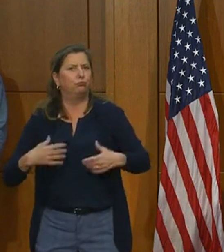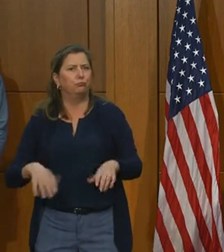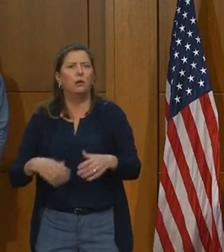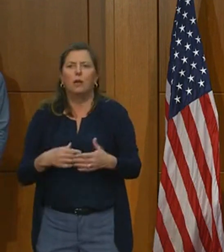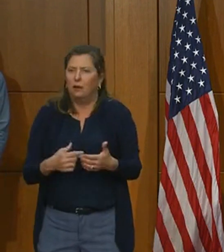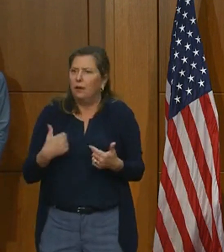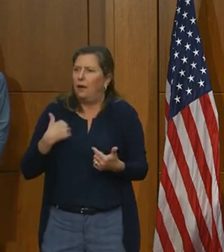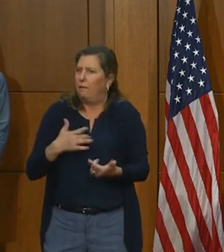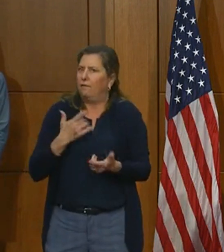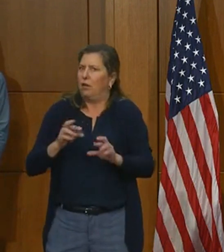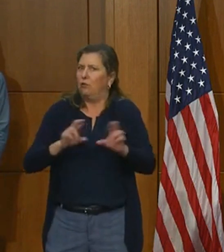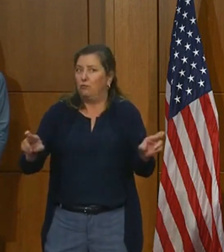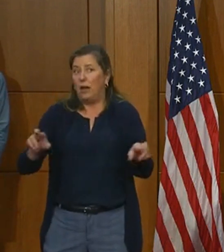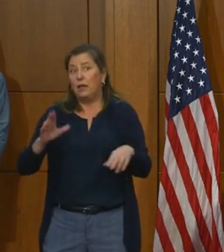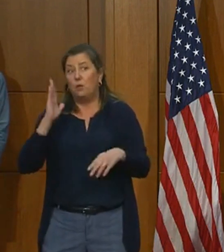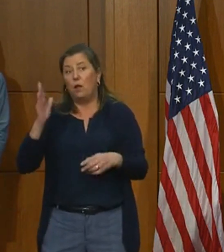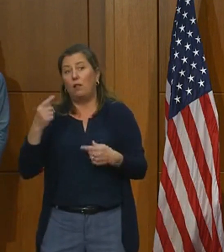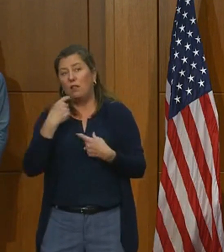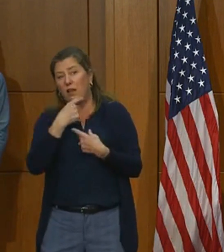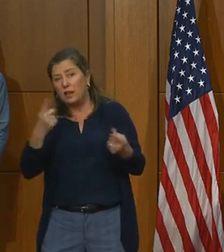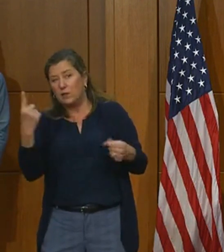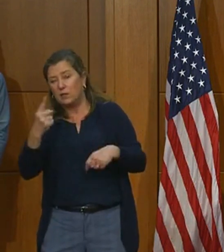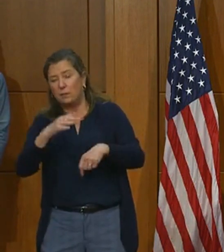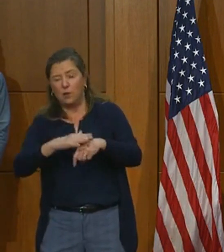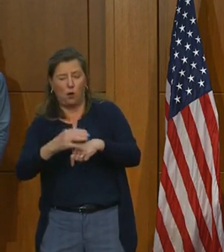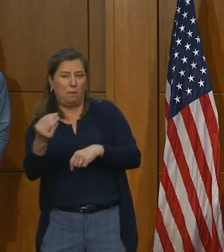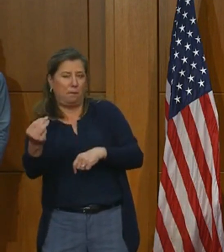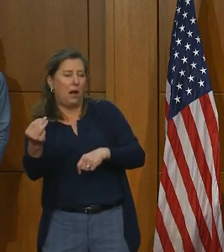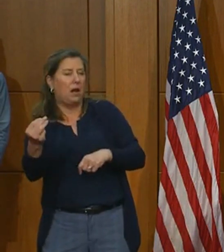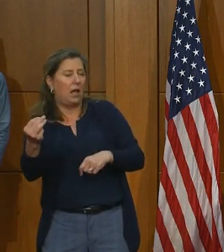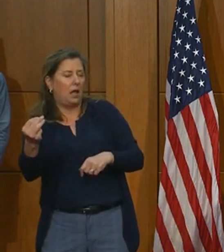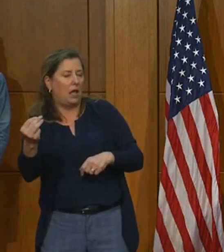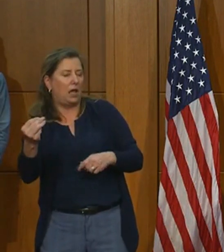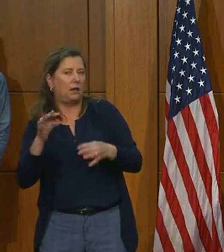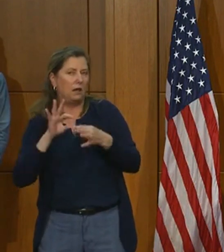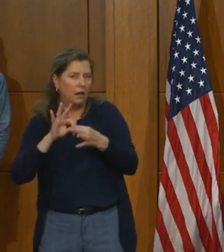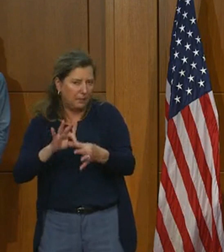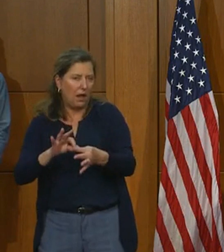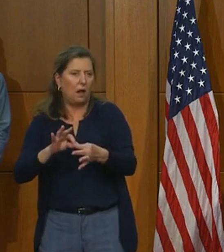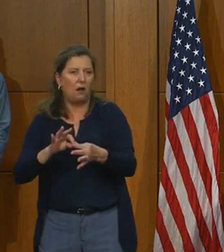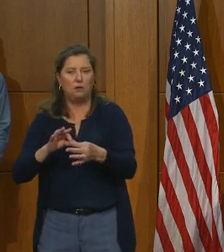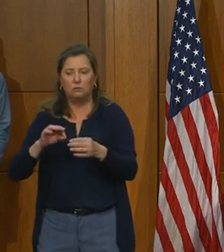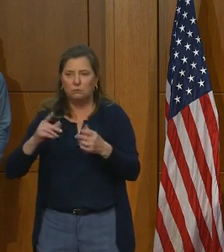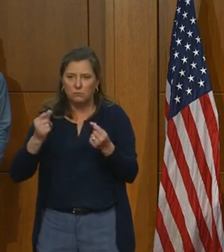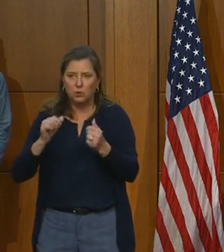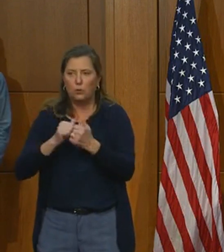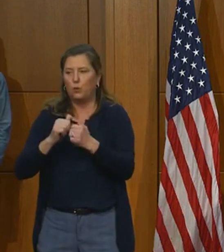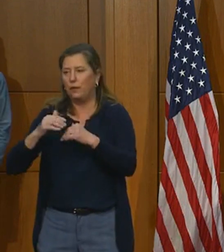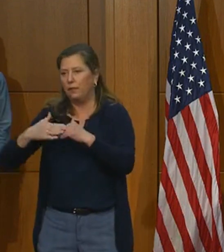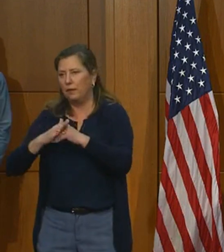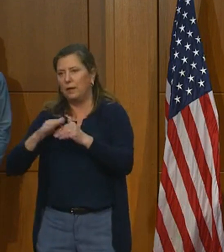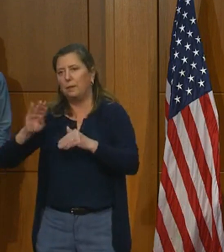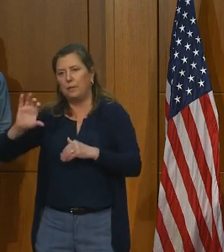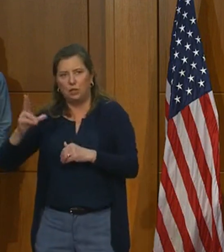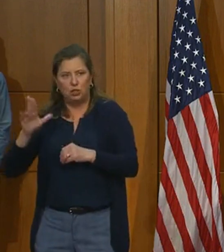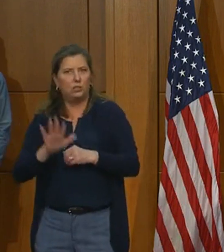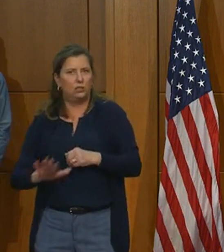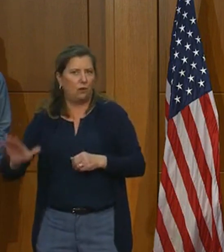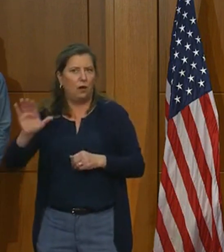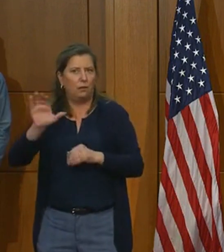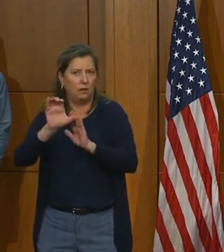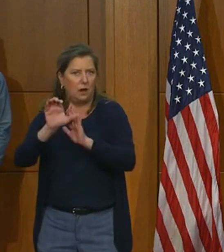prepared to make an announcement probably on Monday regarding our beaches around the Commonwealth of Virginia, and